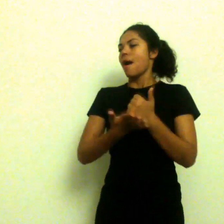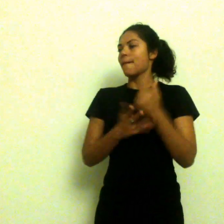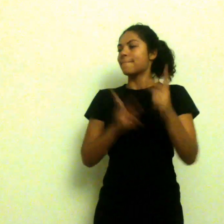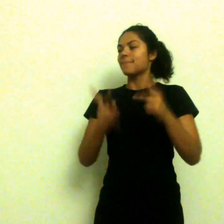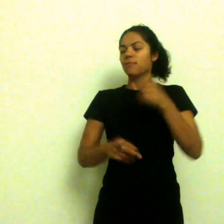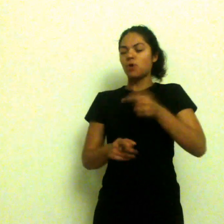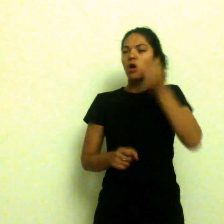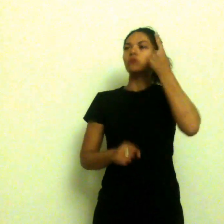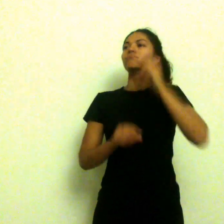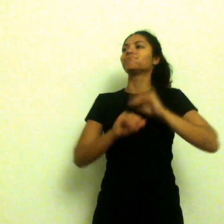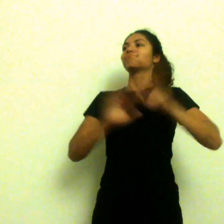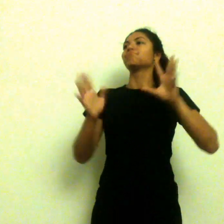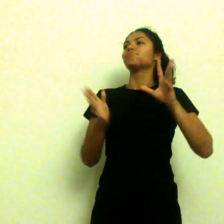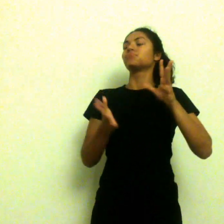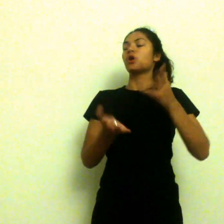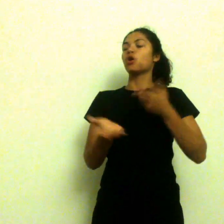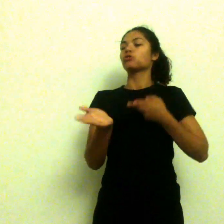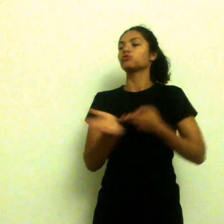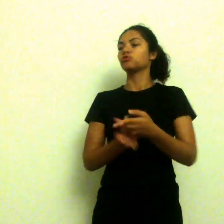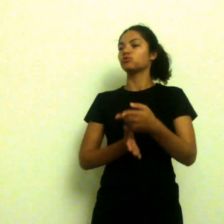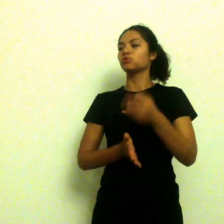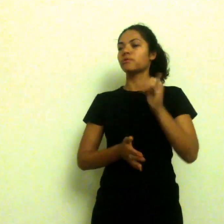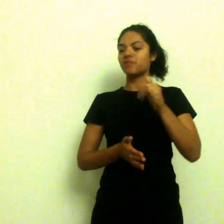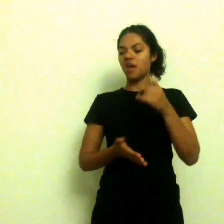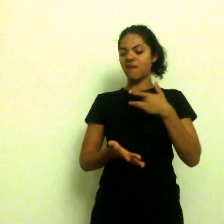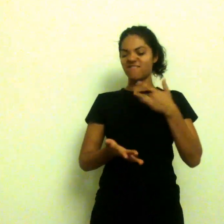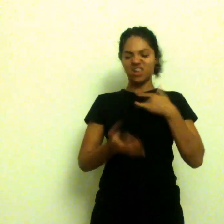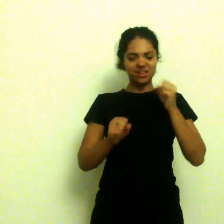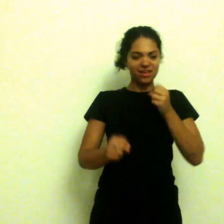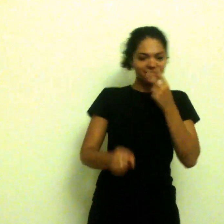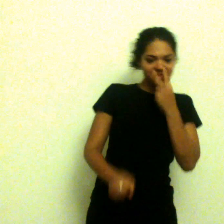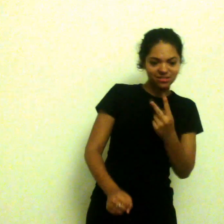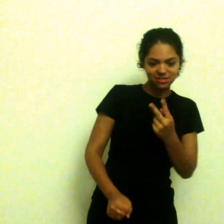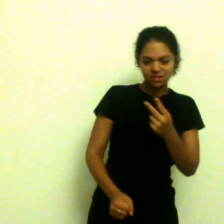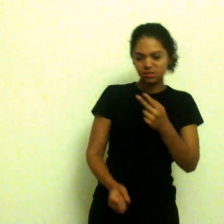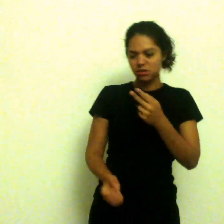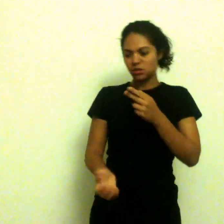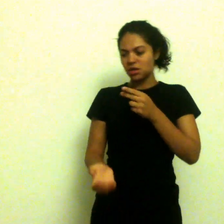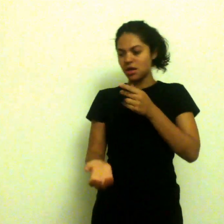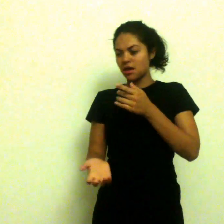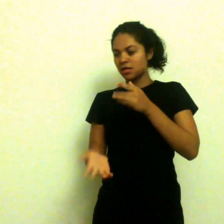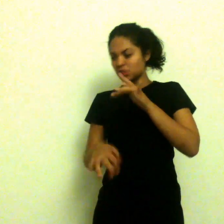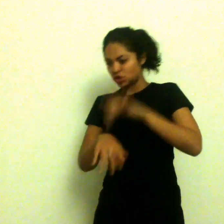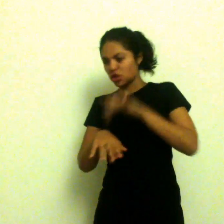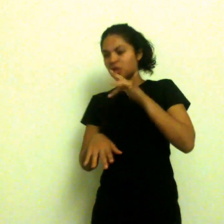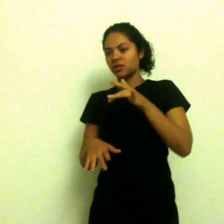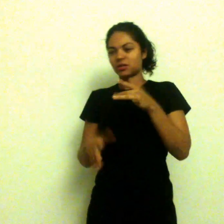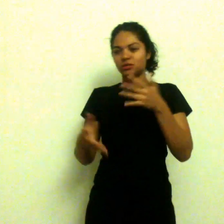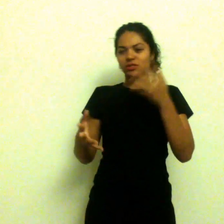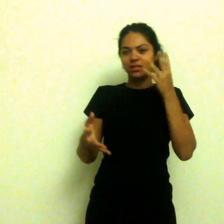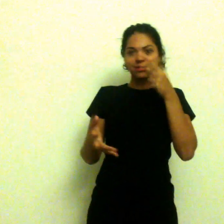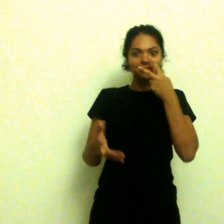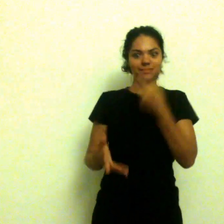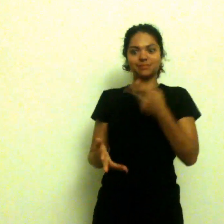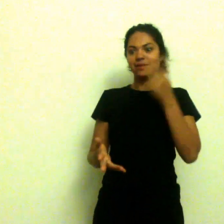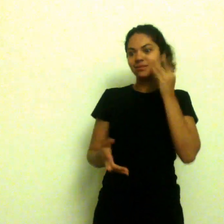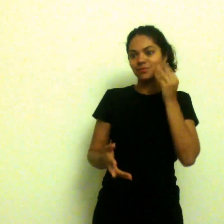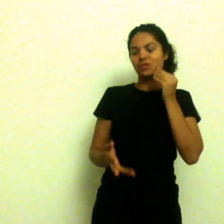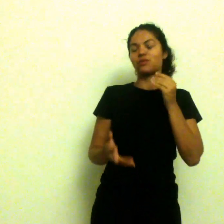bit more, to involve our senses in what we're saying about truth. So it's very easy to make truth statements and have them